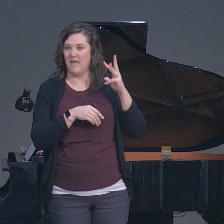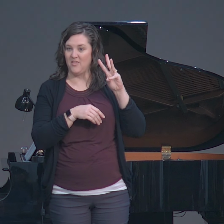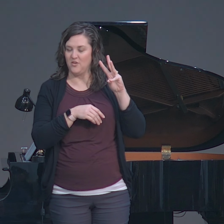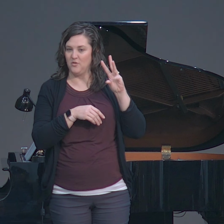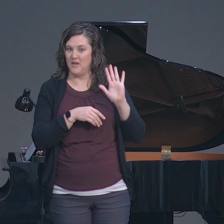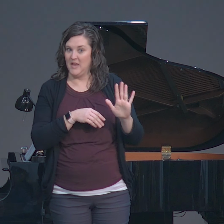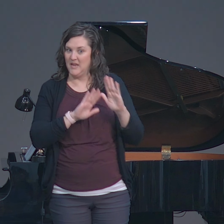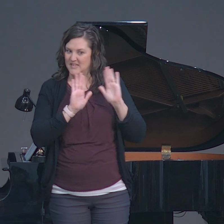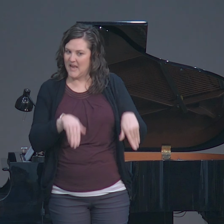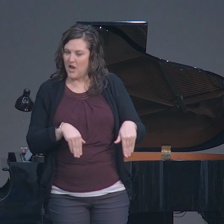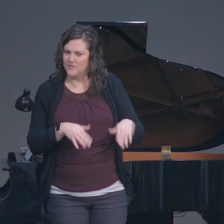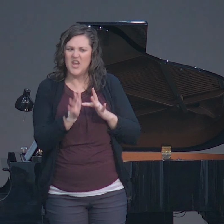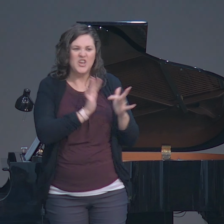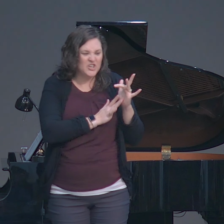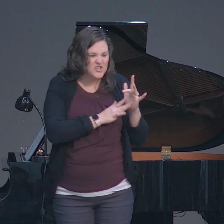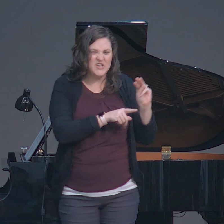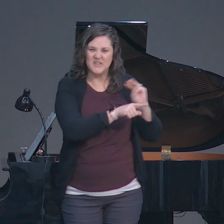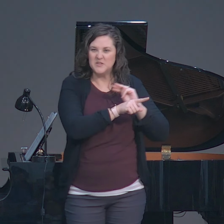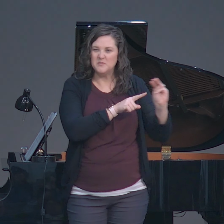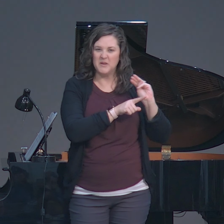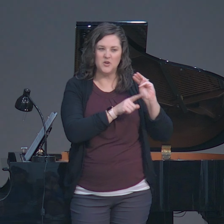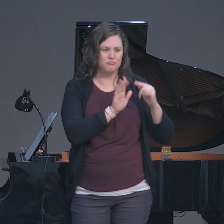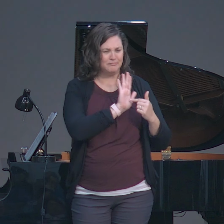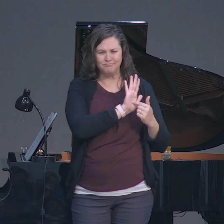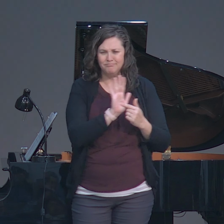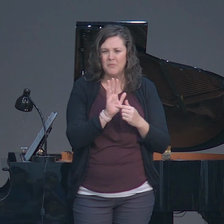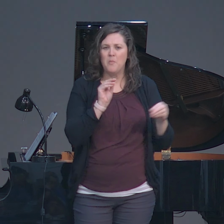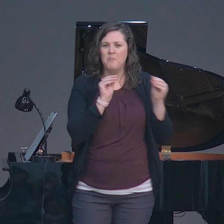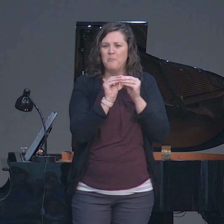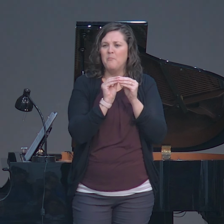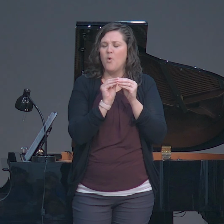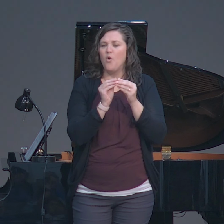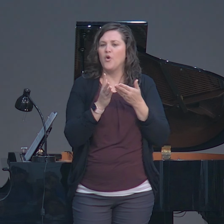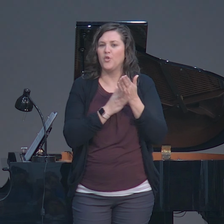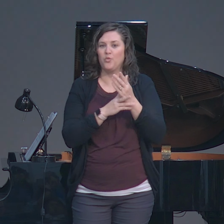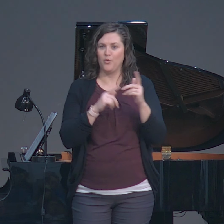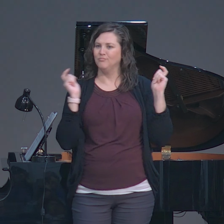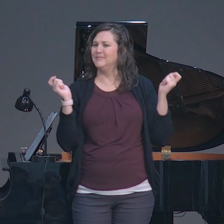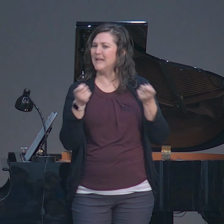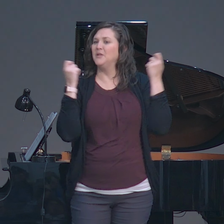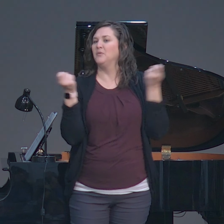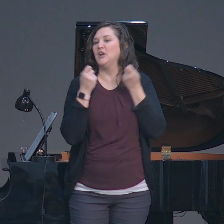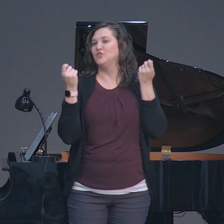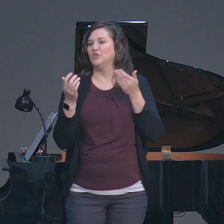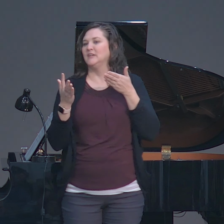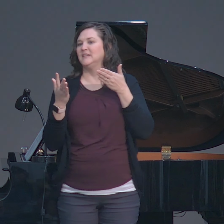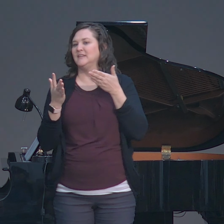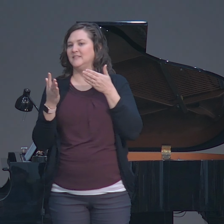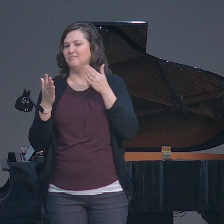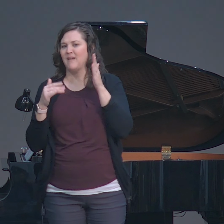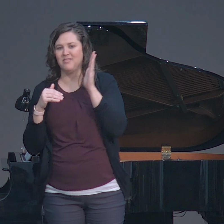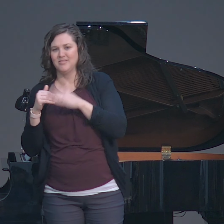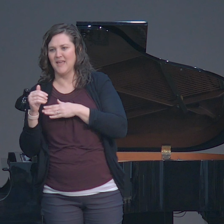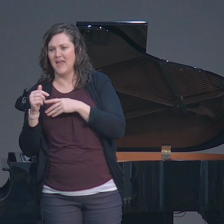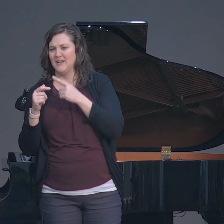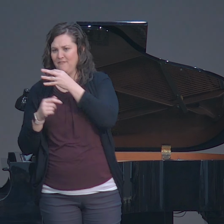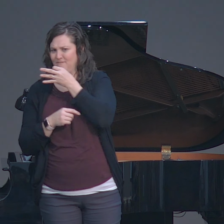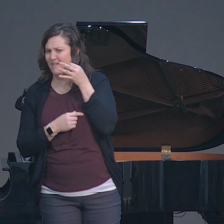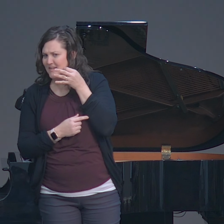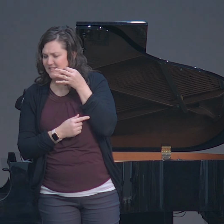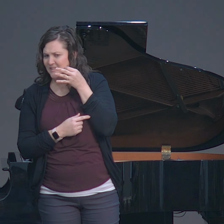was marked more by feasting than it was by fasting. And this group of John's